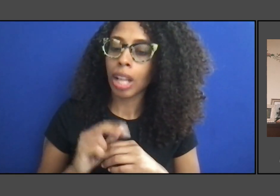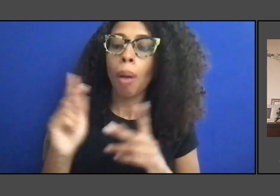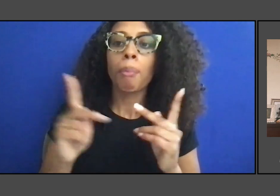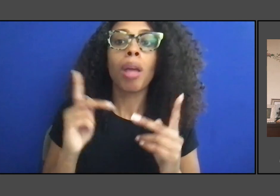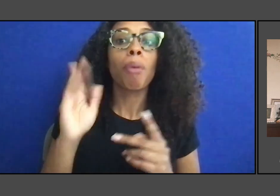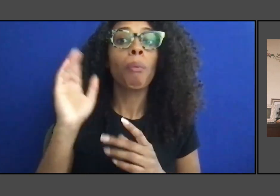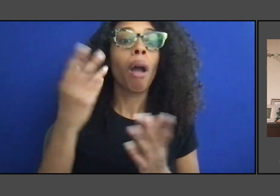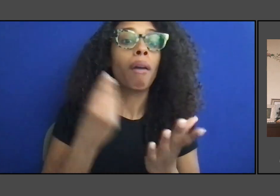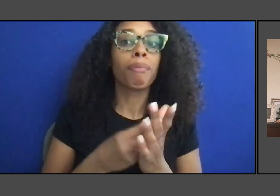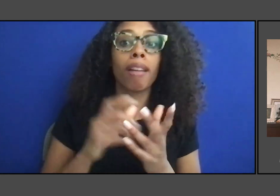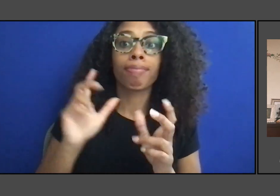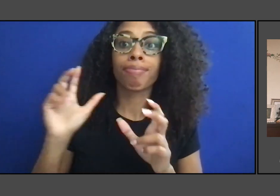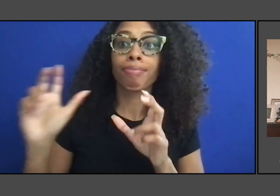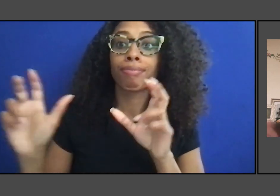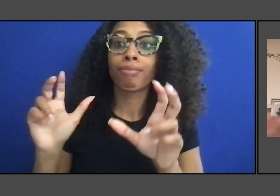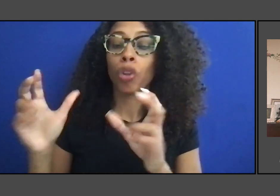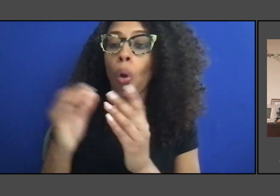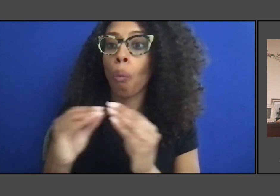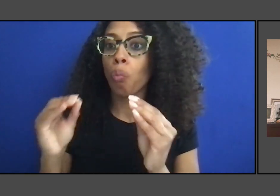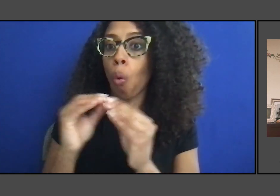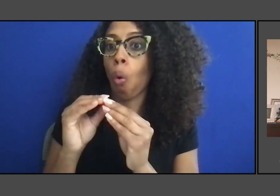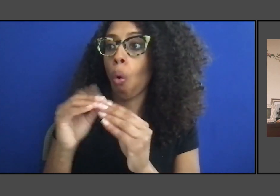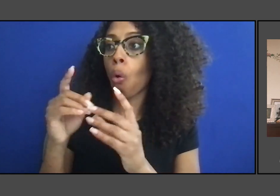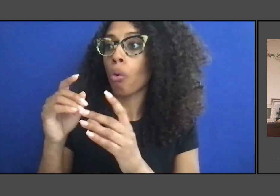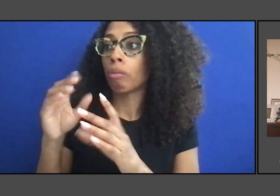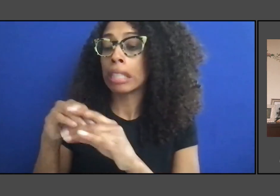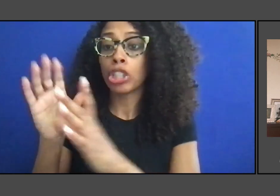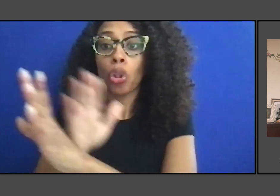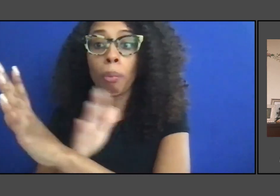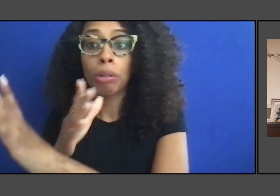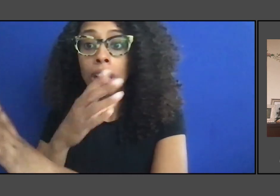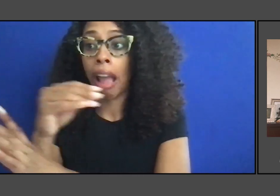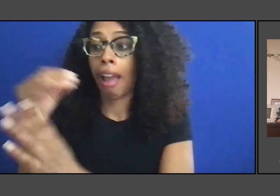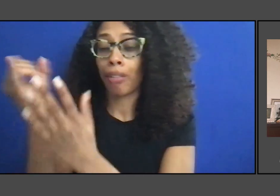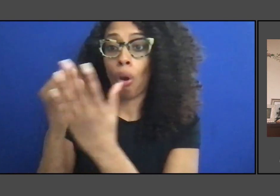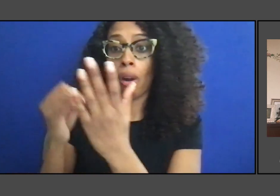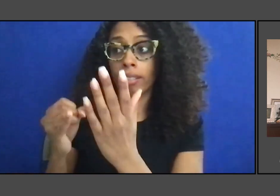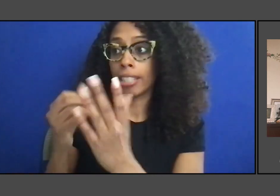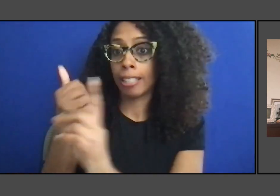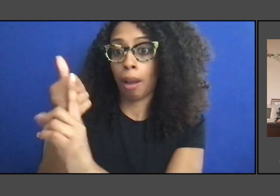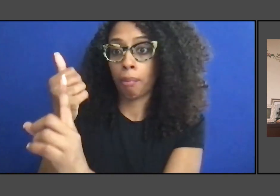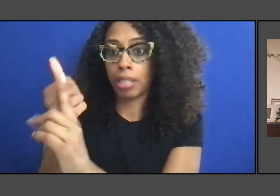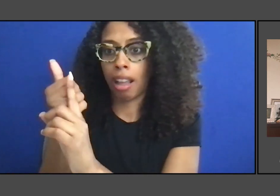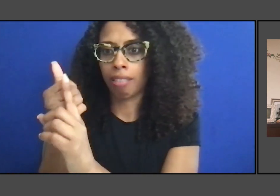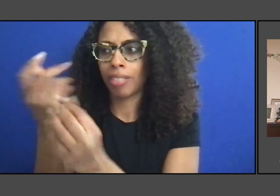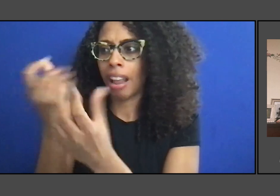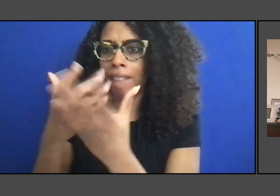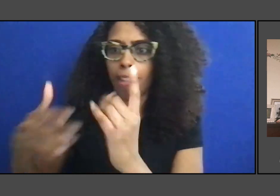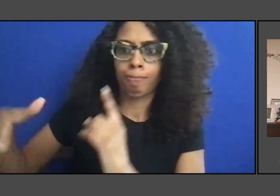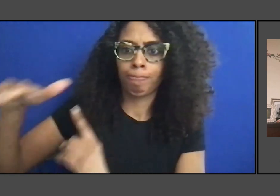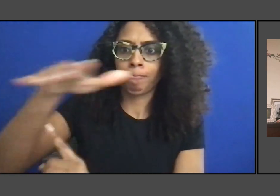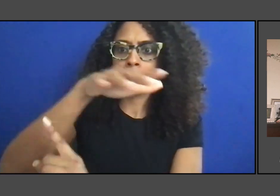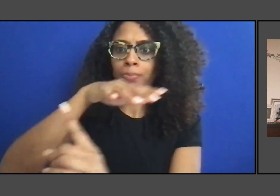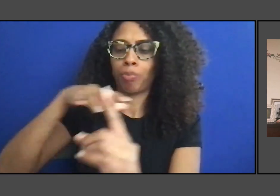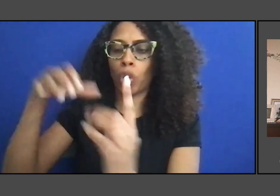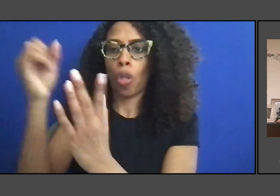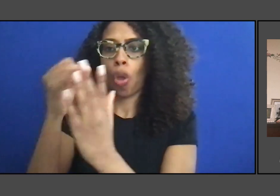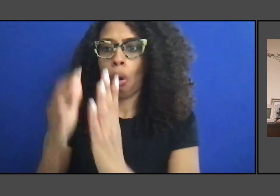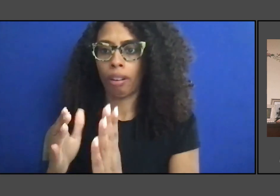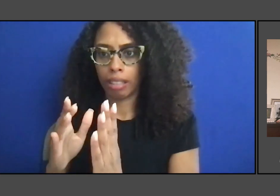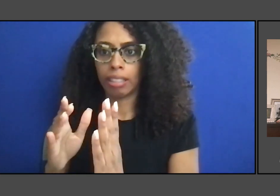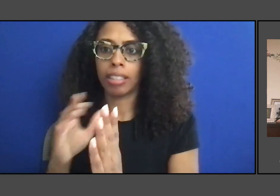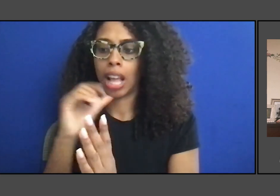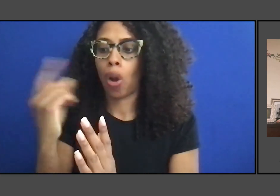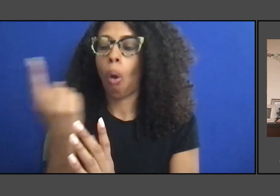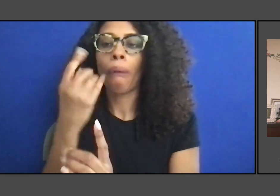and in the artists and all the things surrounding, the artists as well, not just the artists, which is great about what you